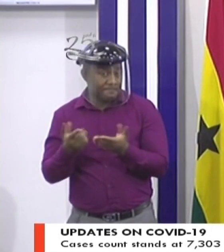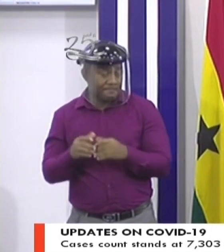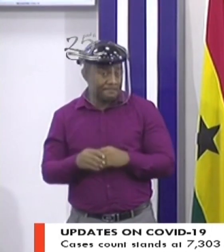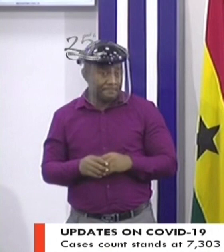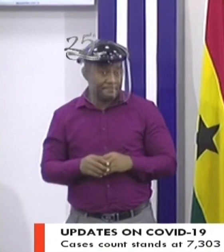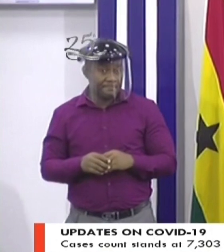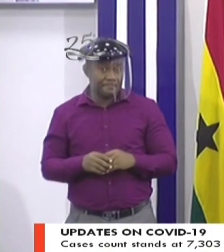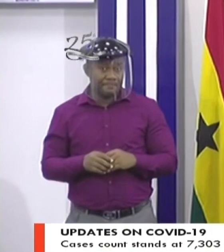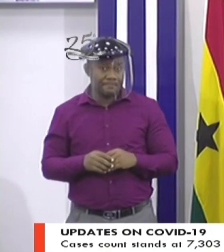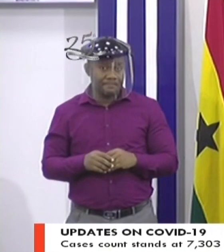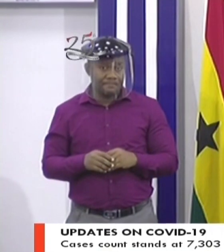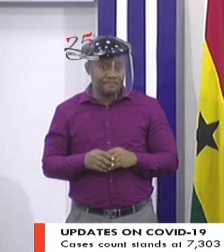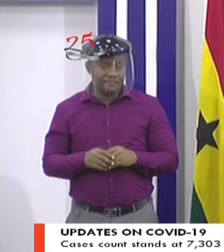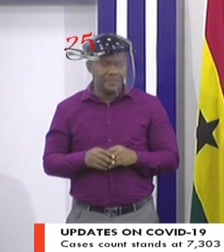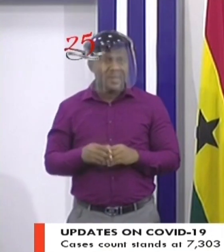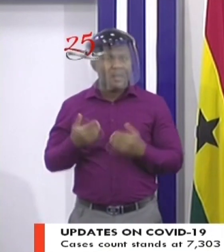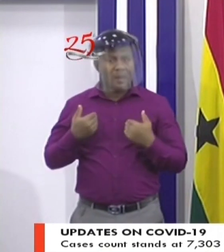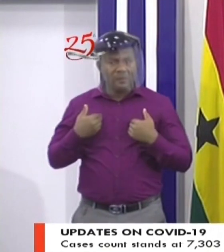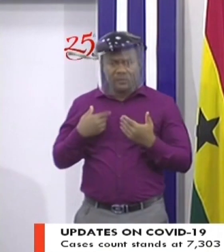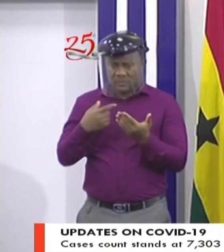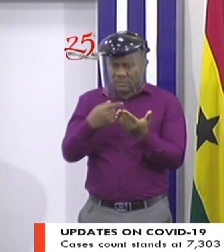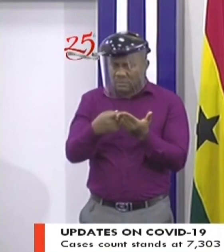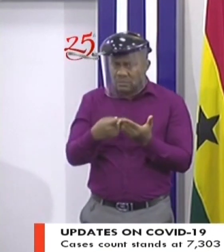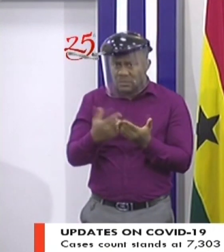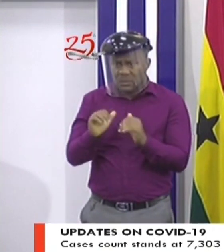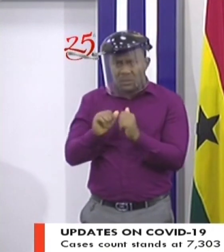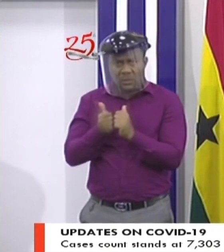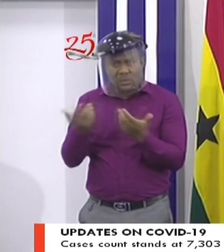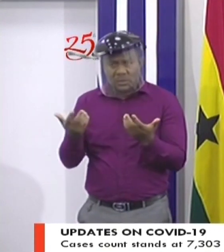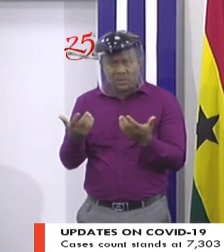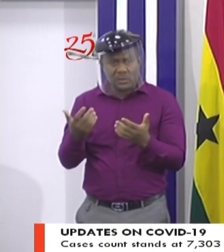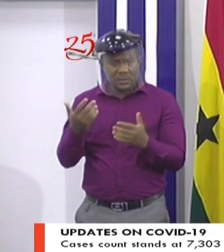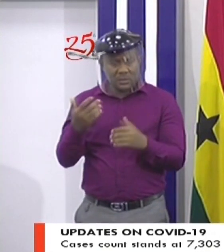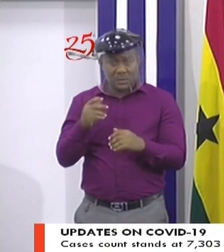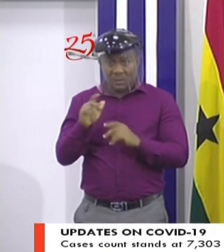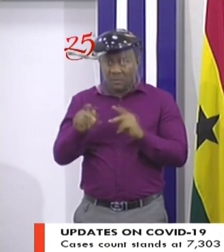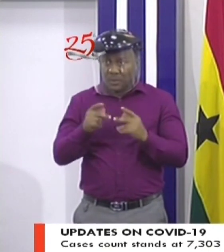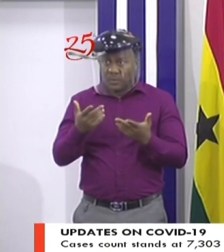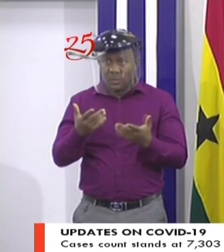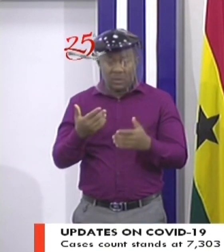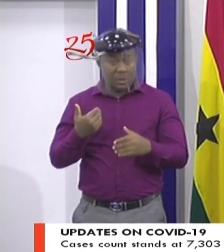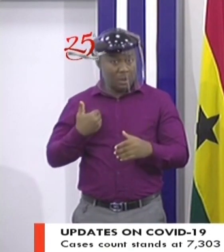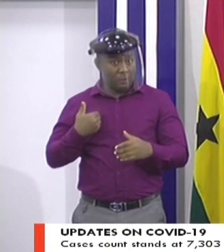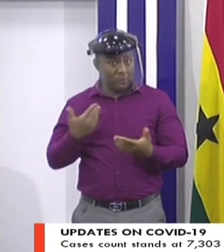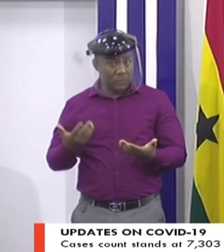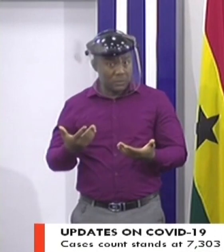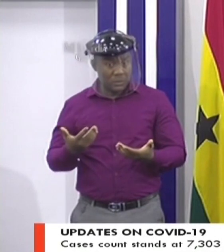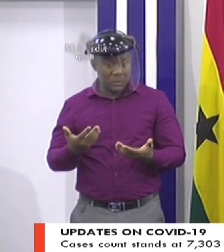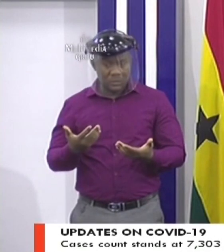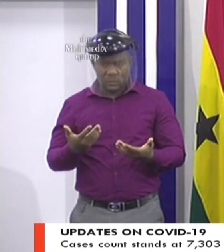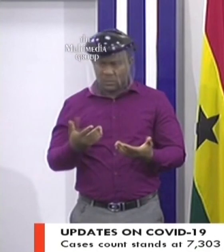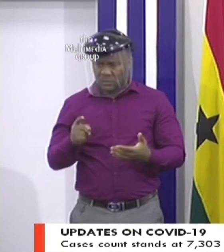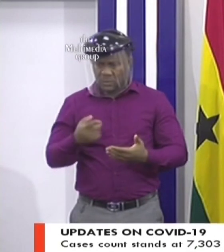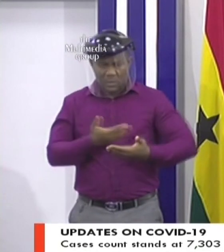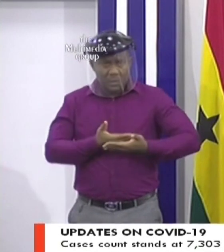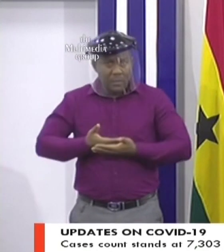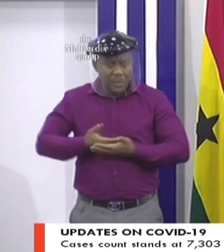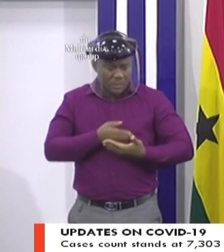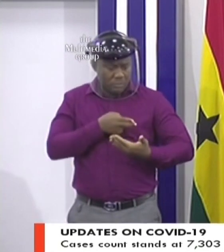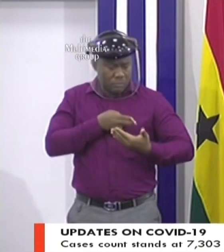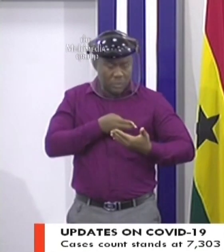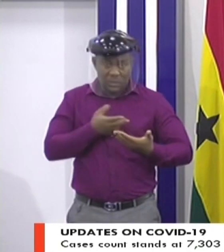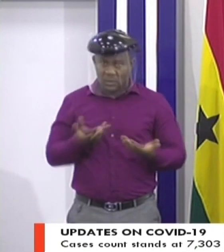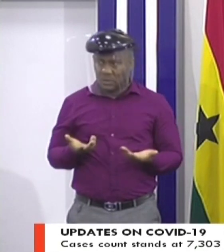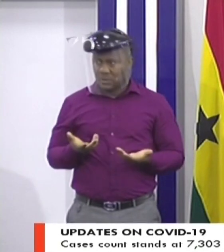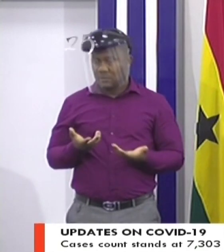places of work and have discussed with them the various risks and the people that need to stay out. And they